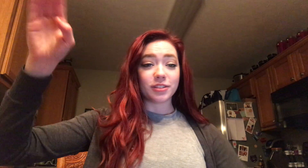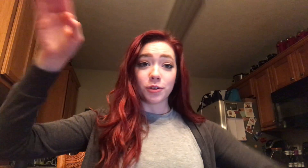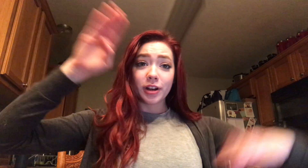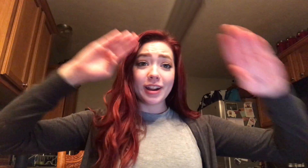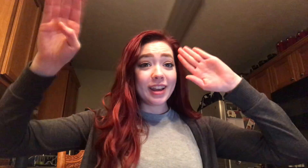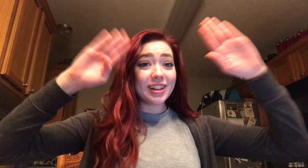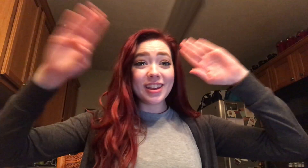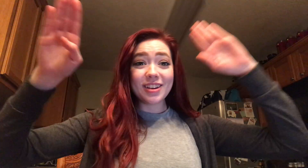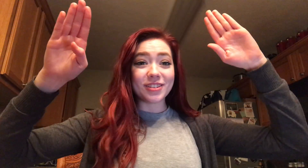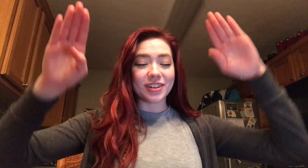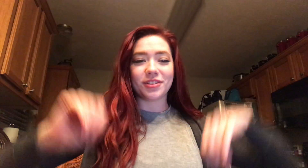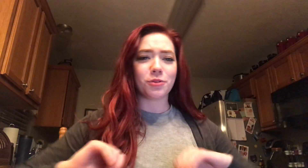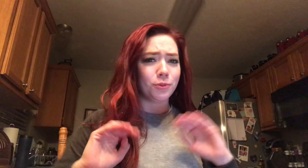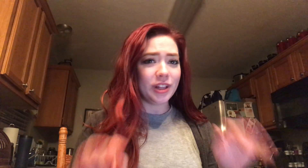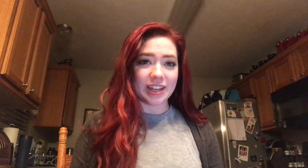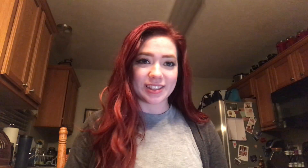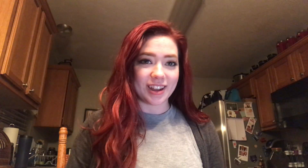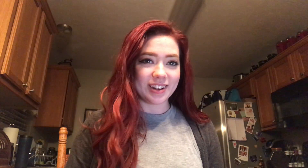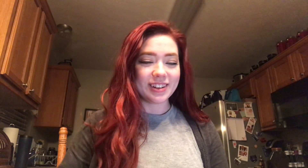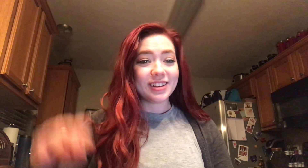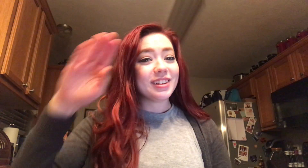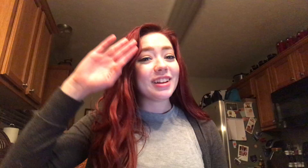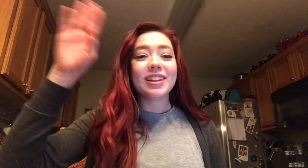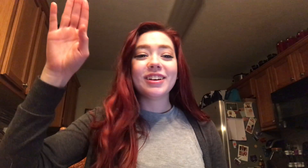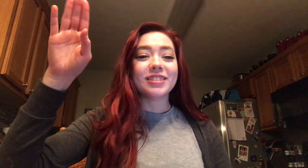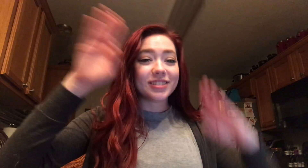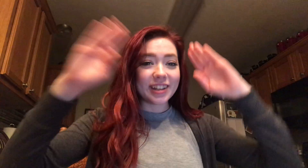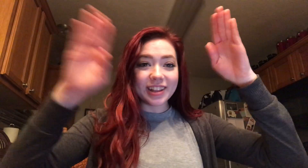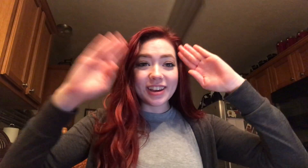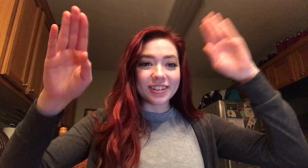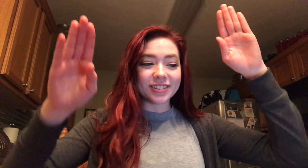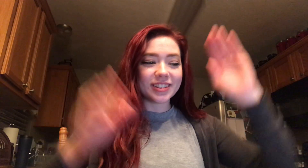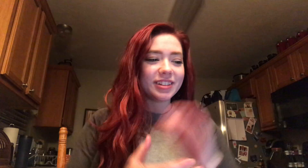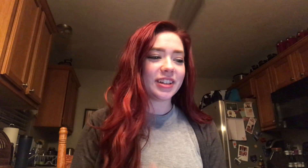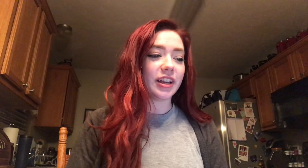or hello if you're really excited. Hello, hello.